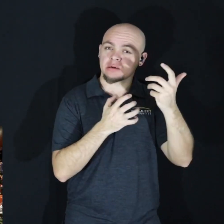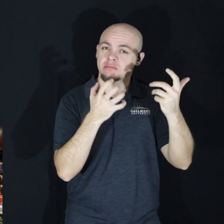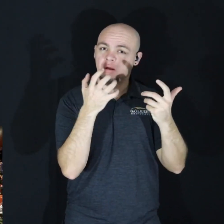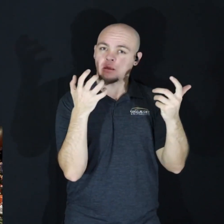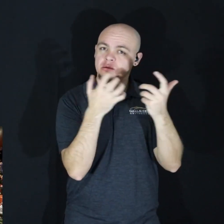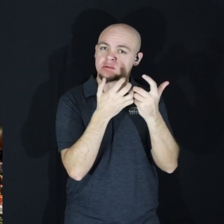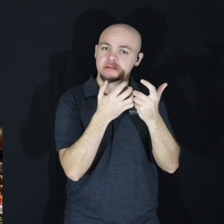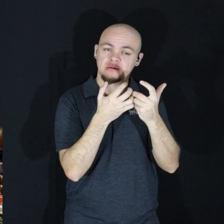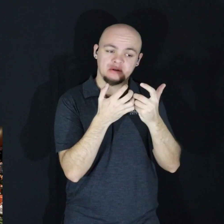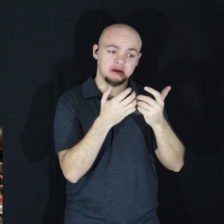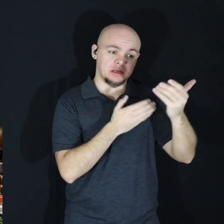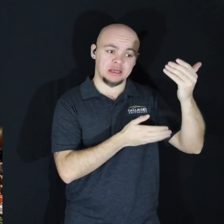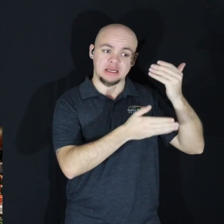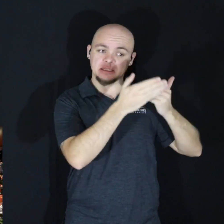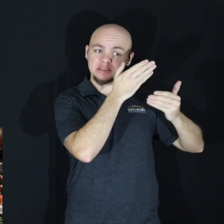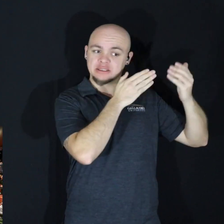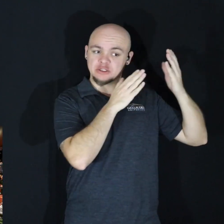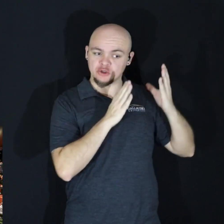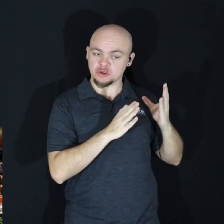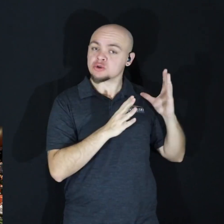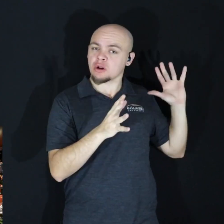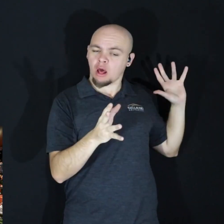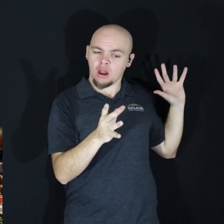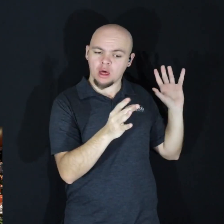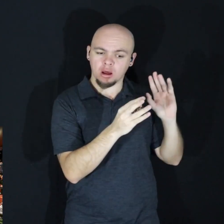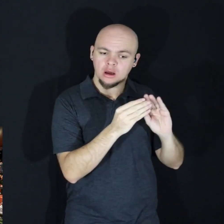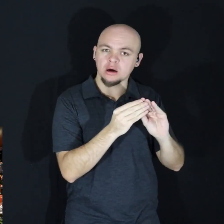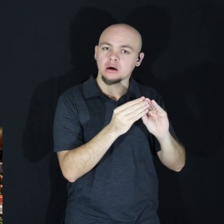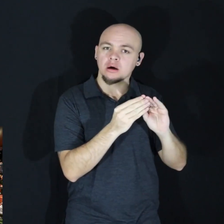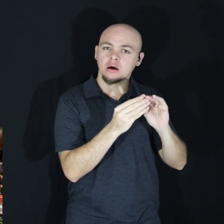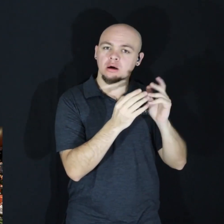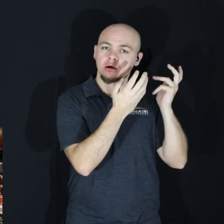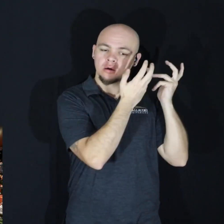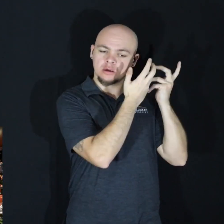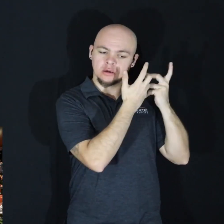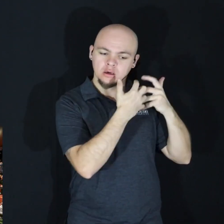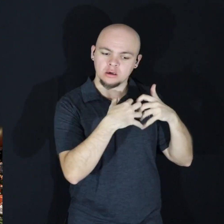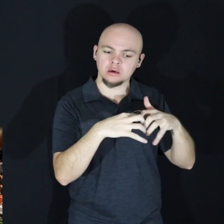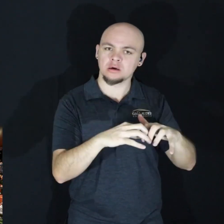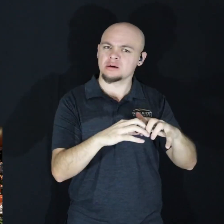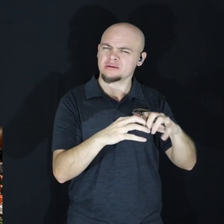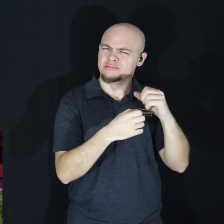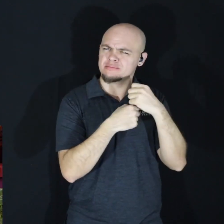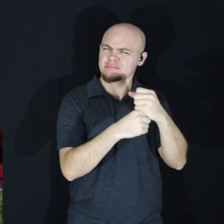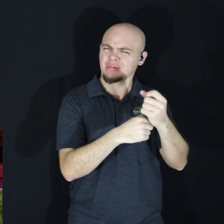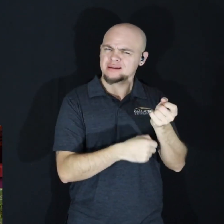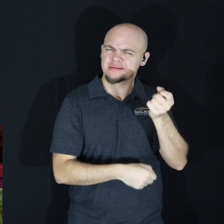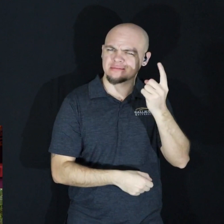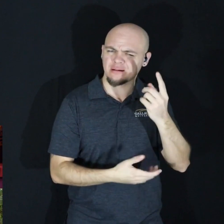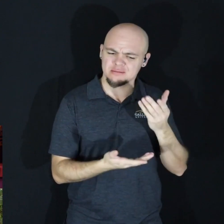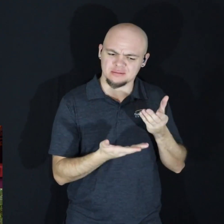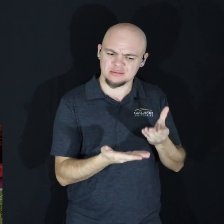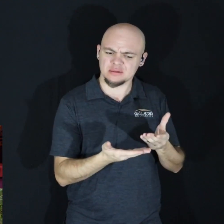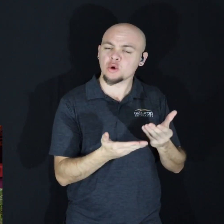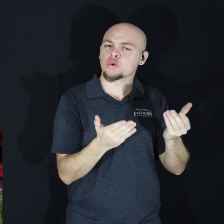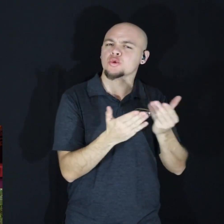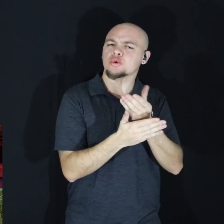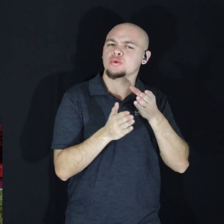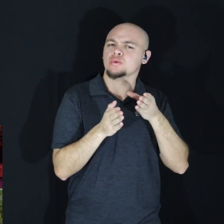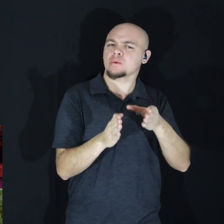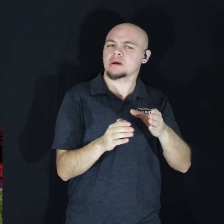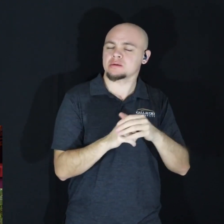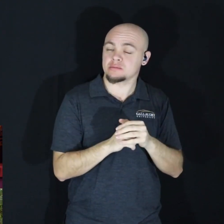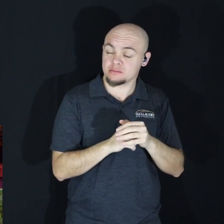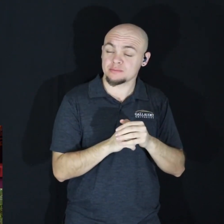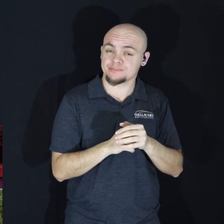the experiences that our ancestors made, they all make sense in a completely new way. And it has to affect